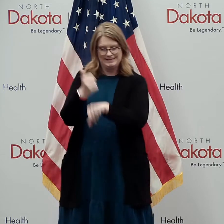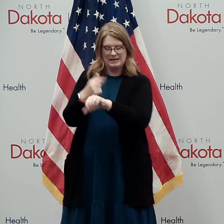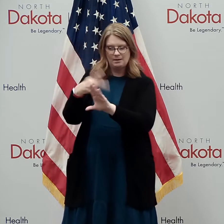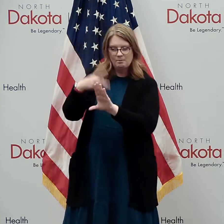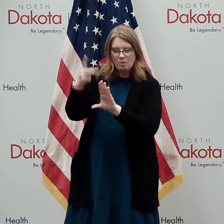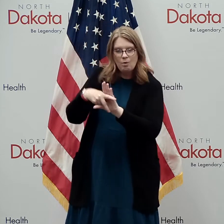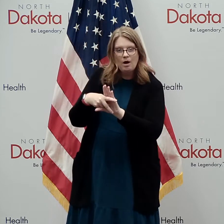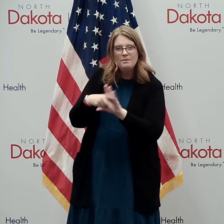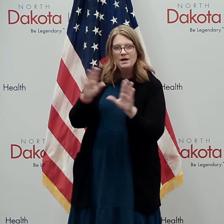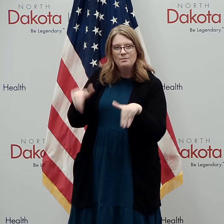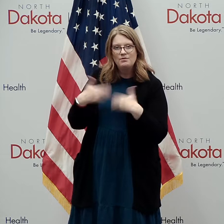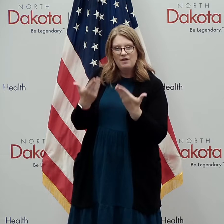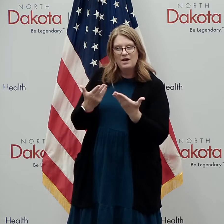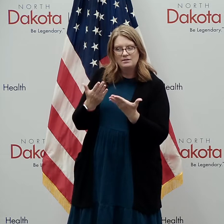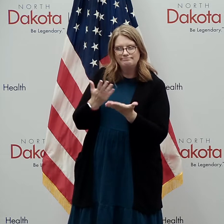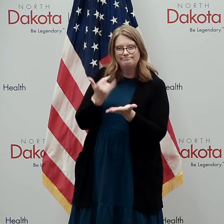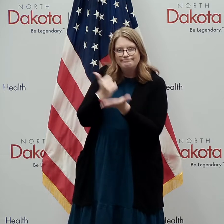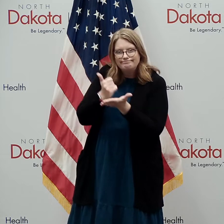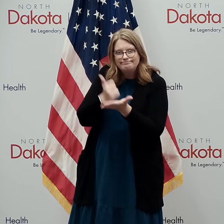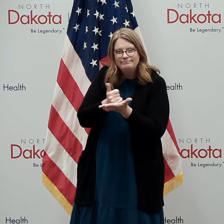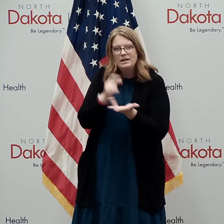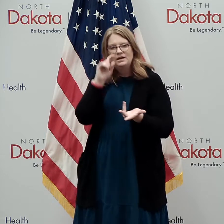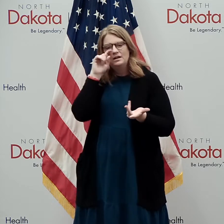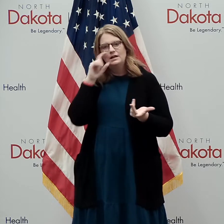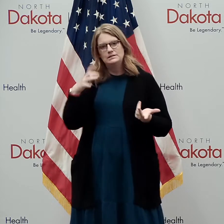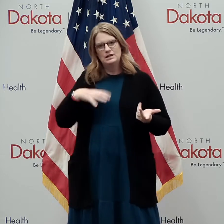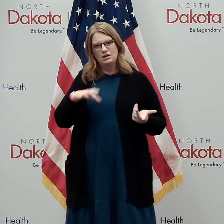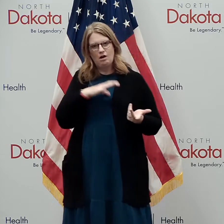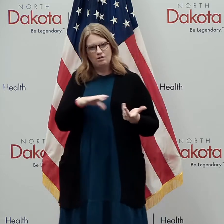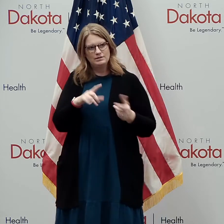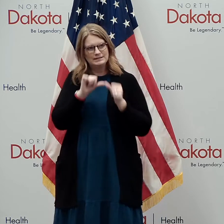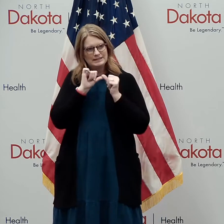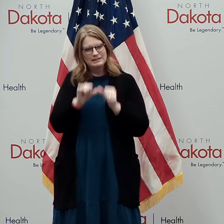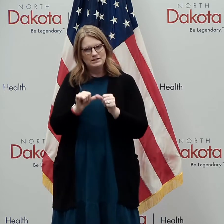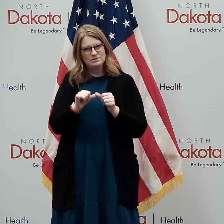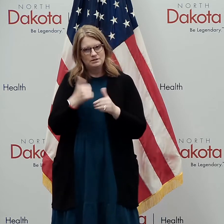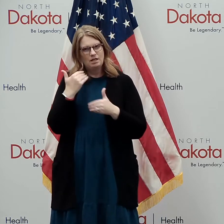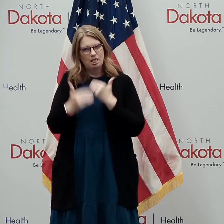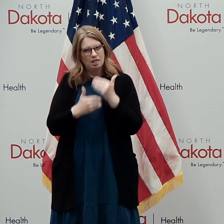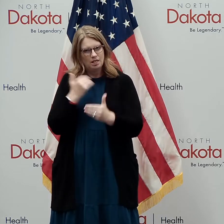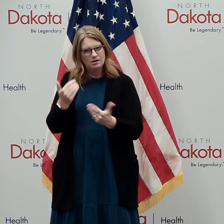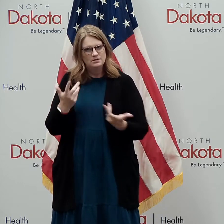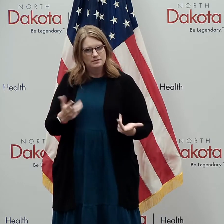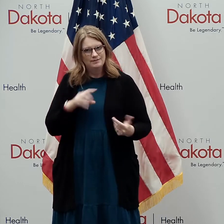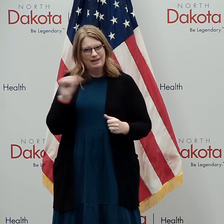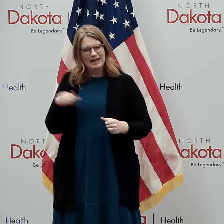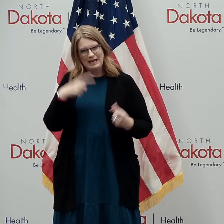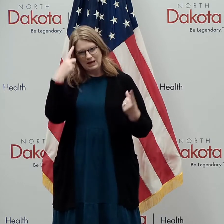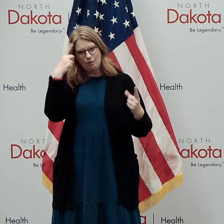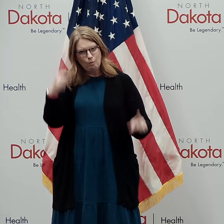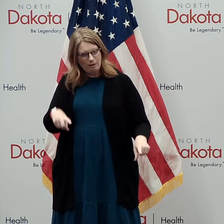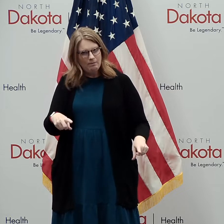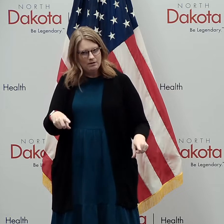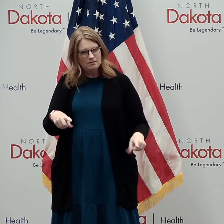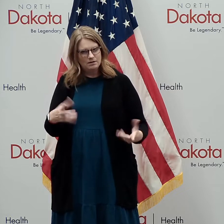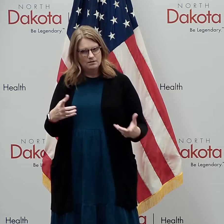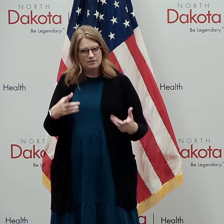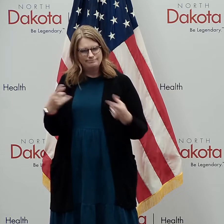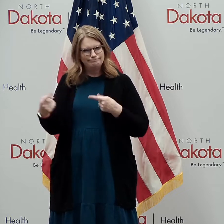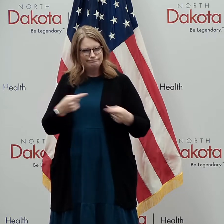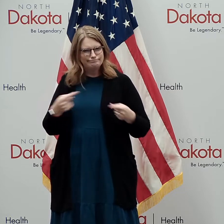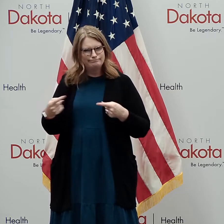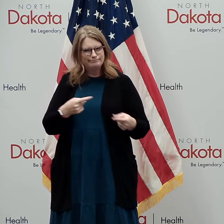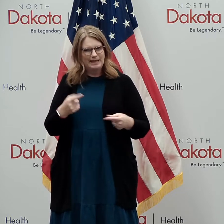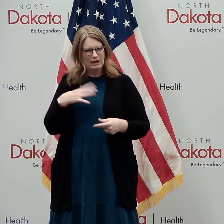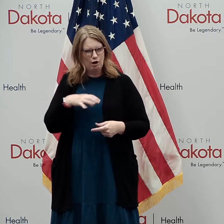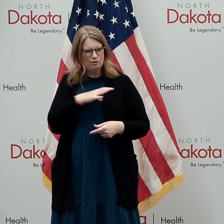immediate relief as Congress continues to be in gridlock about any agreement on further coronavirus relief. And